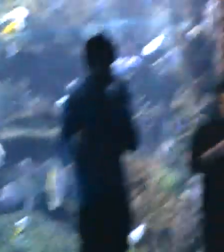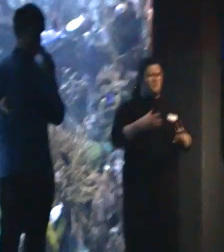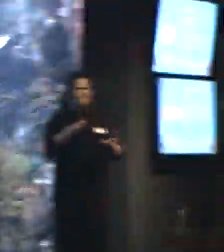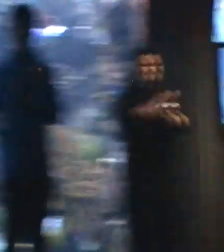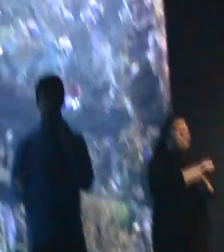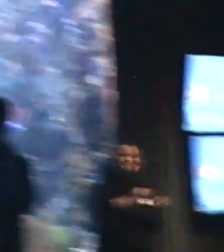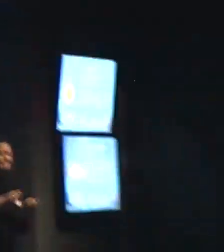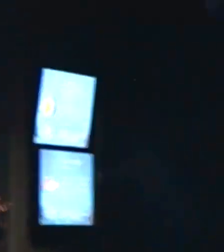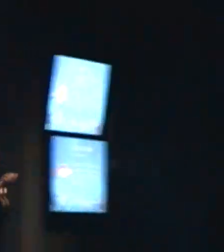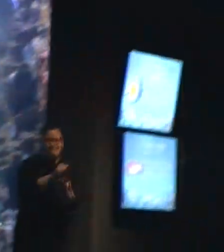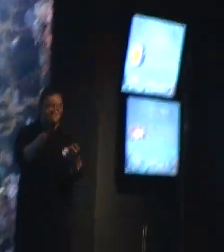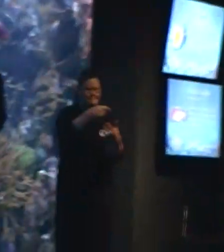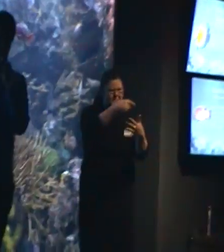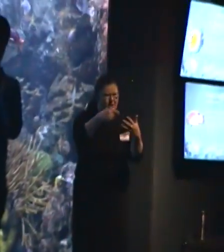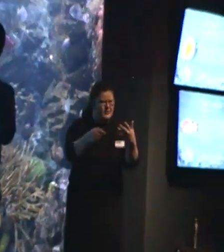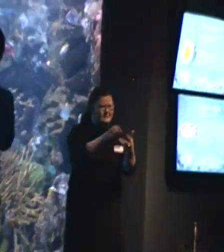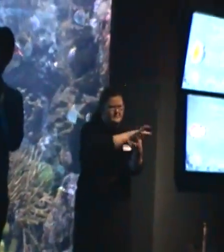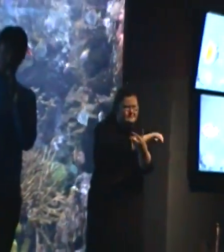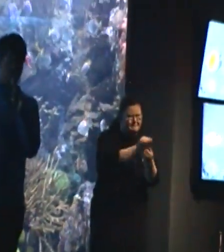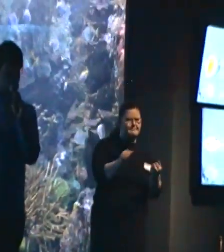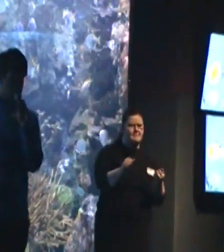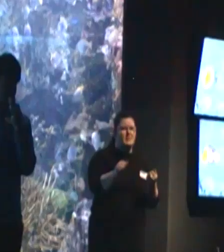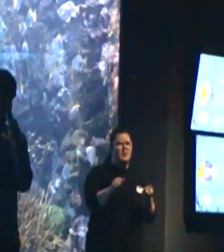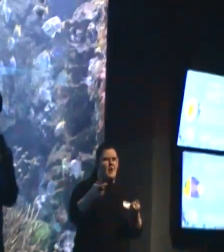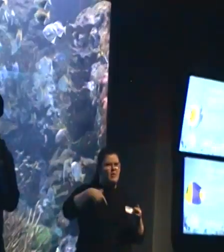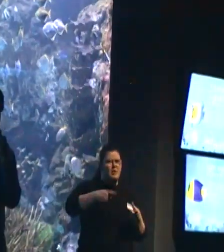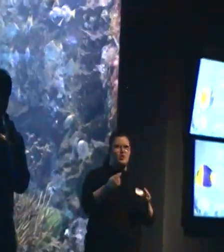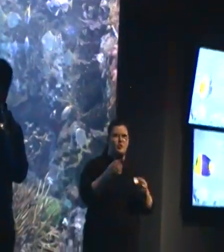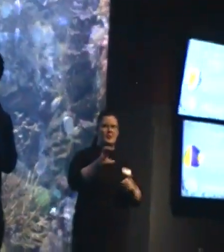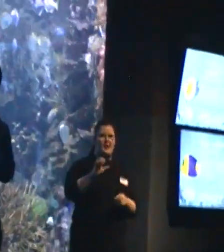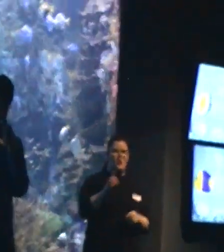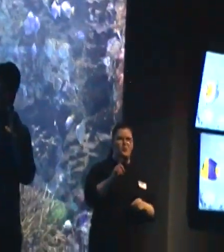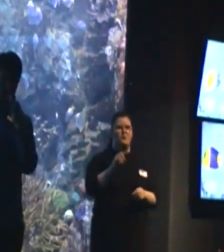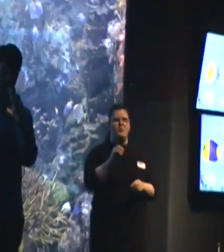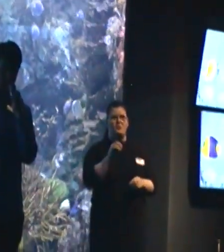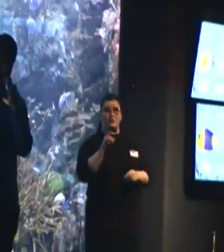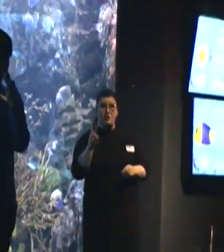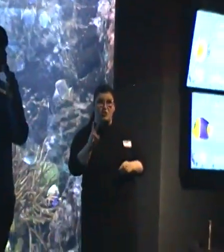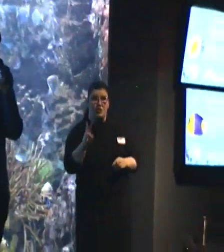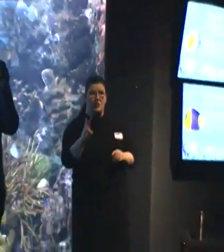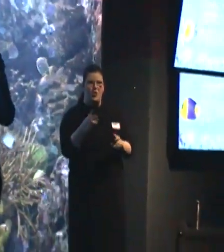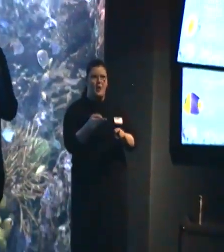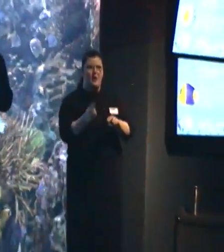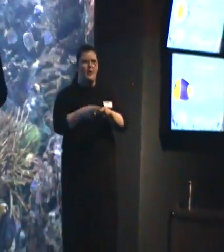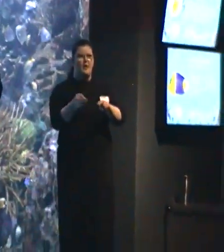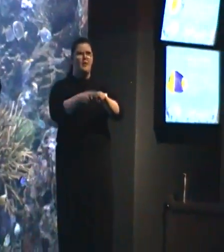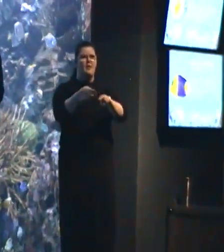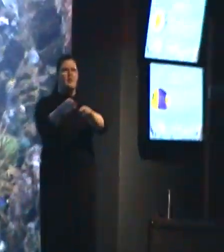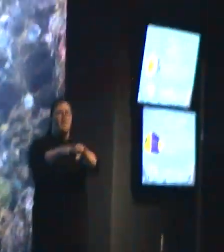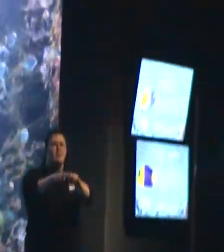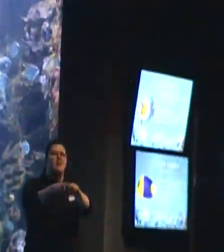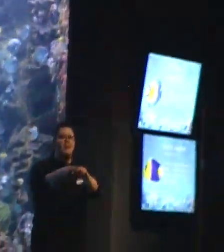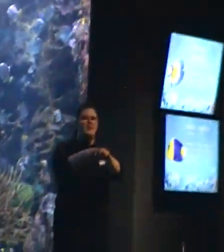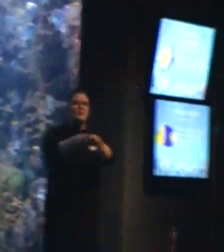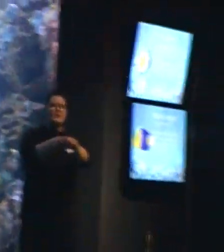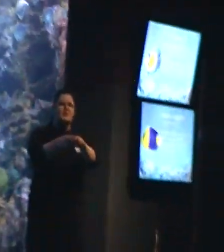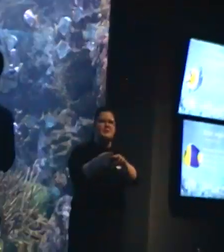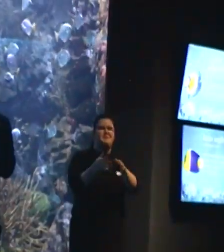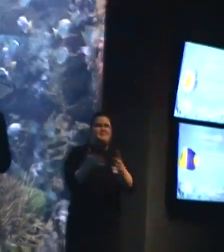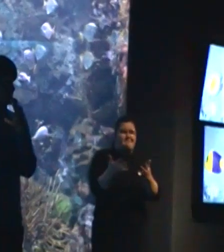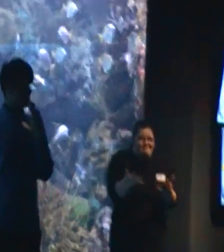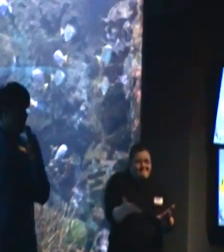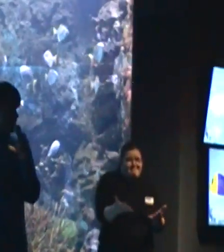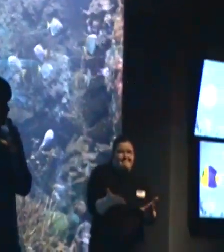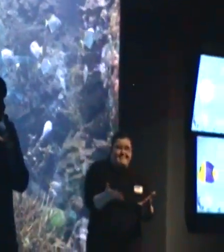and savannas, and we are also adding a lot of CO2 into the atmosphere by burning fossil fuels. So unfortunately, the oceans have picked